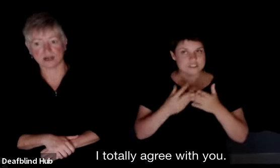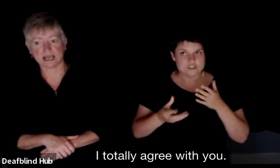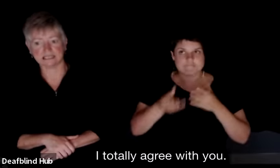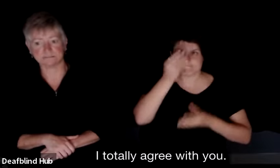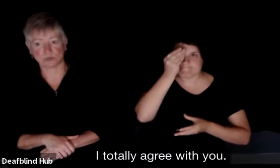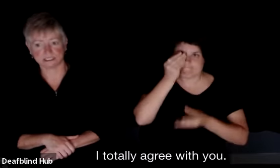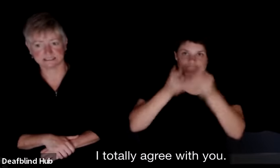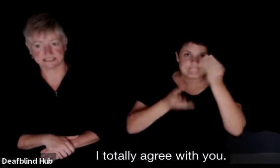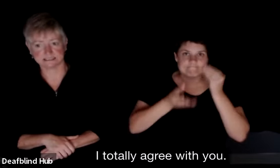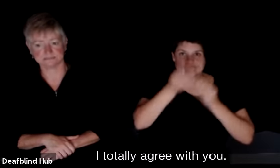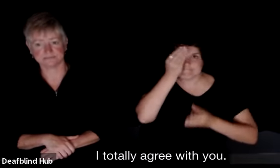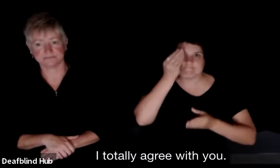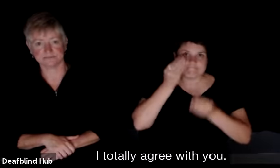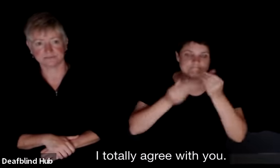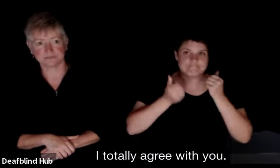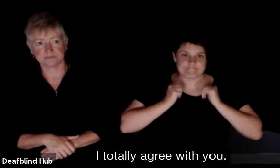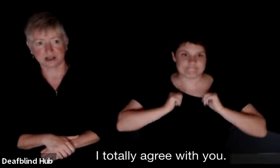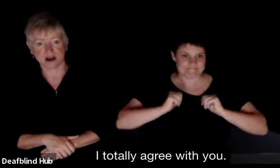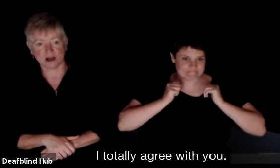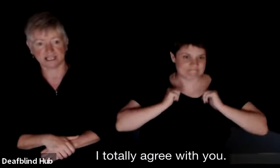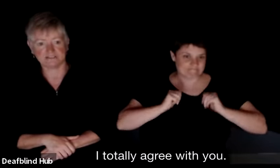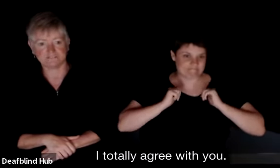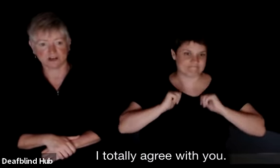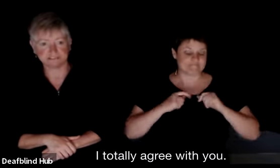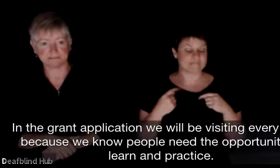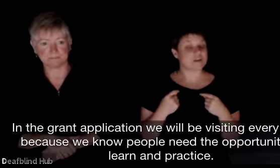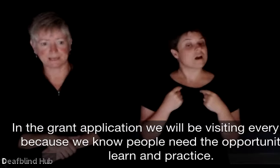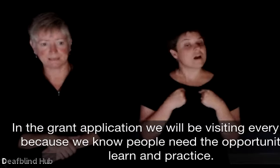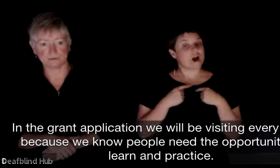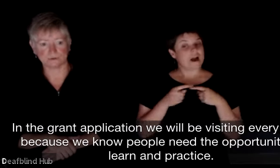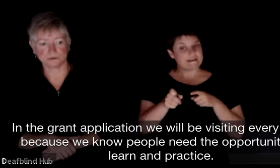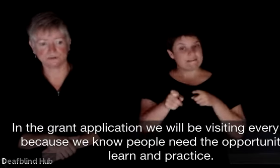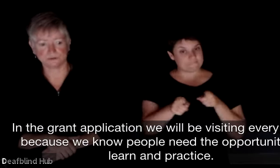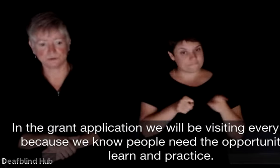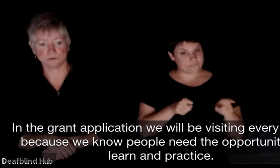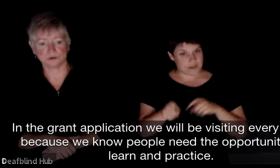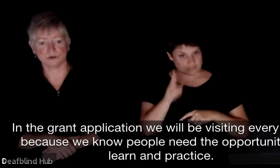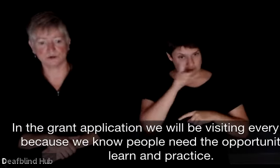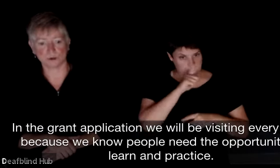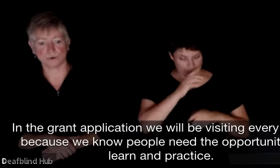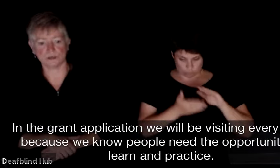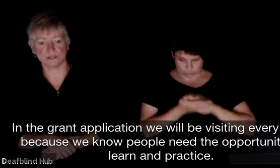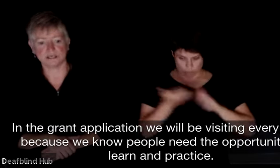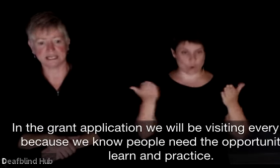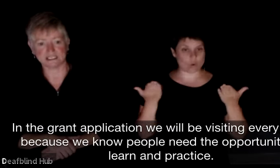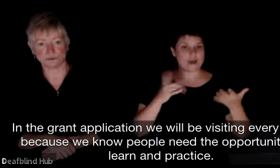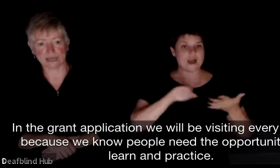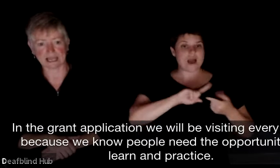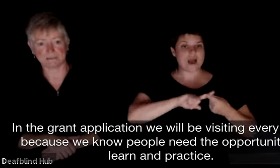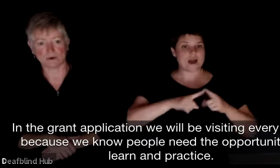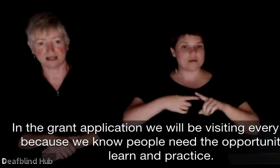practice. I invited people to go into AbleLink